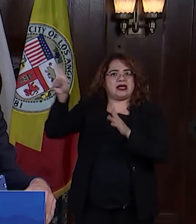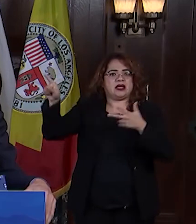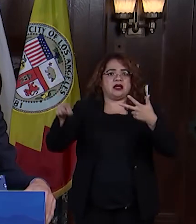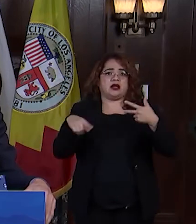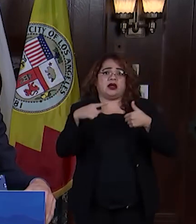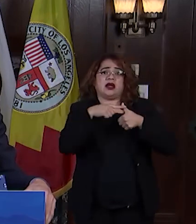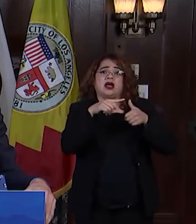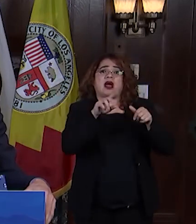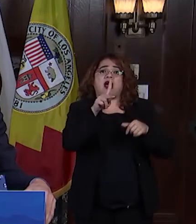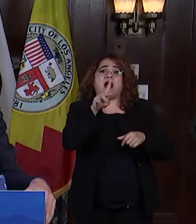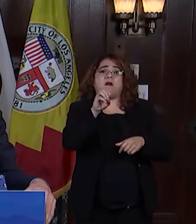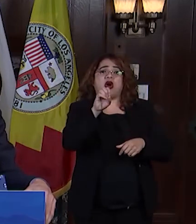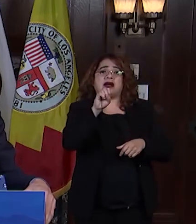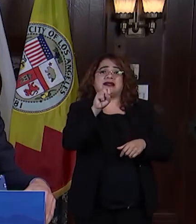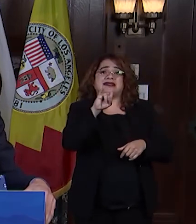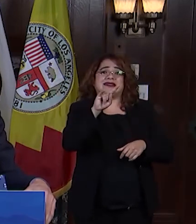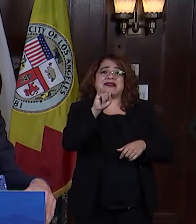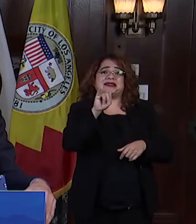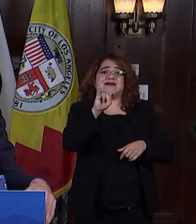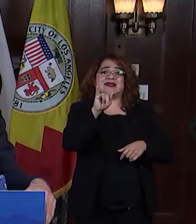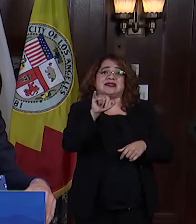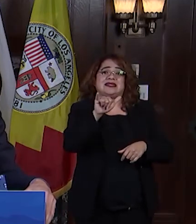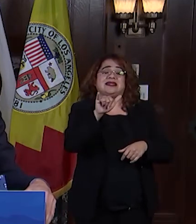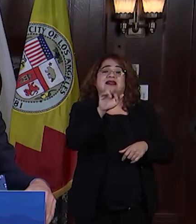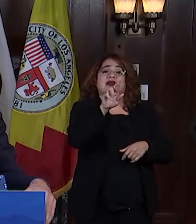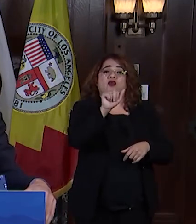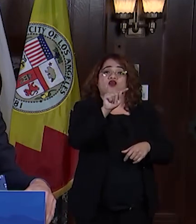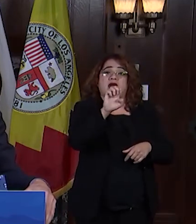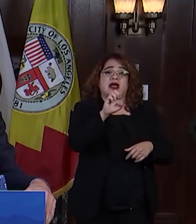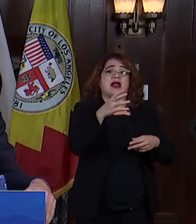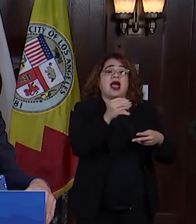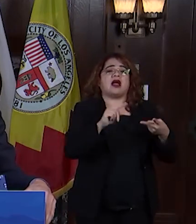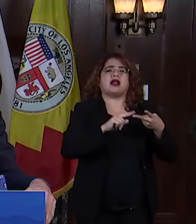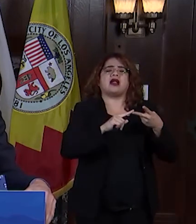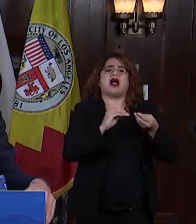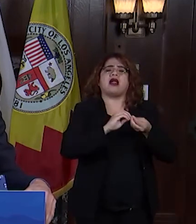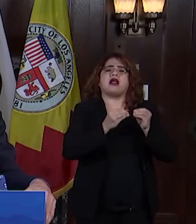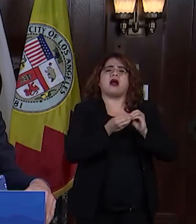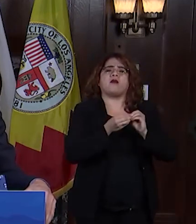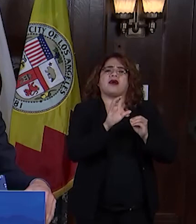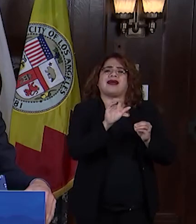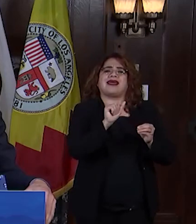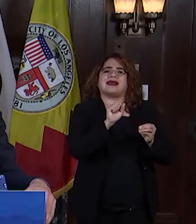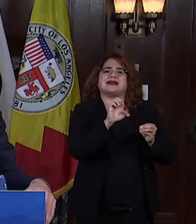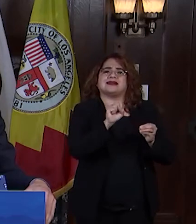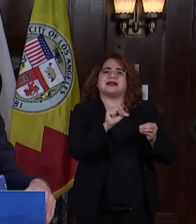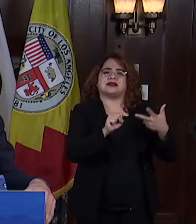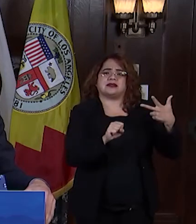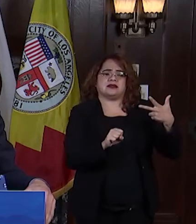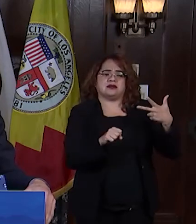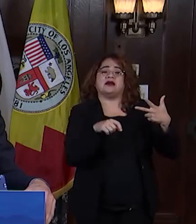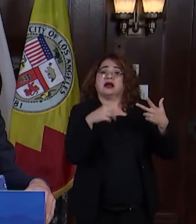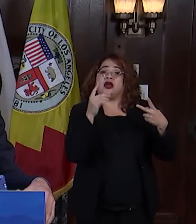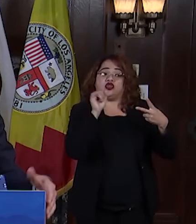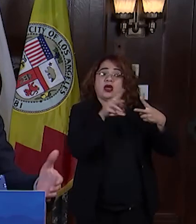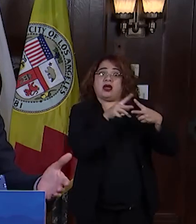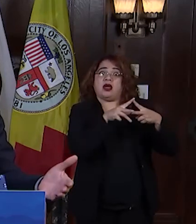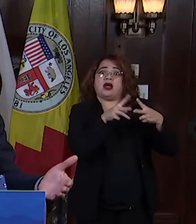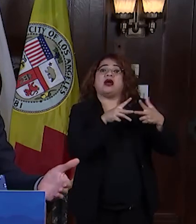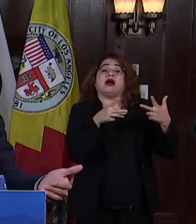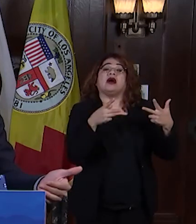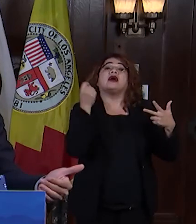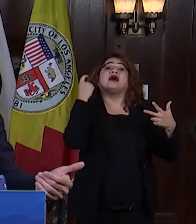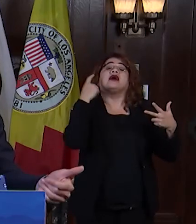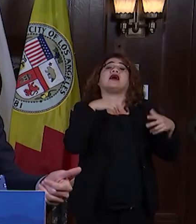rates and 1 of the number of cases. Well, we're in 3 different colors, depending on which of those that you use. But the